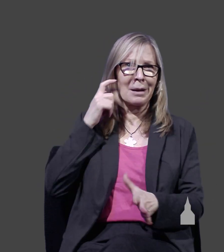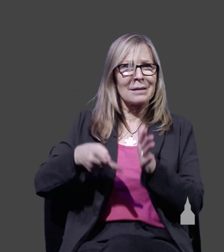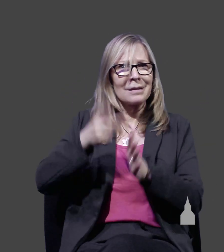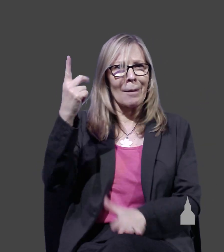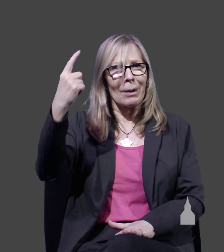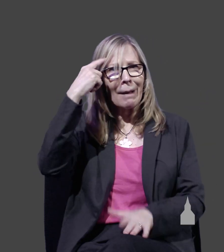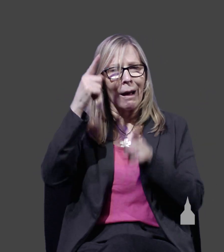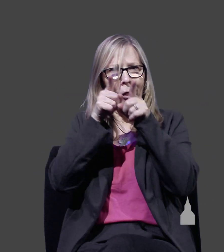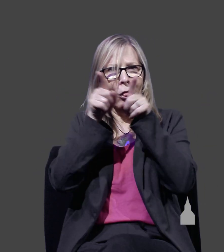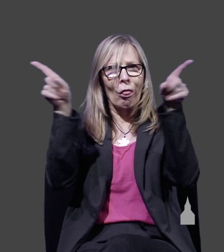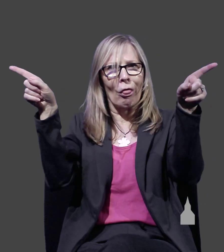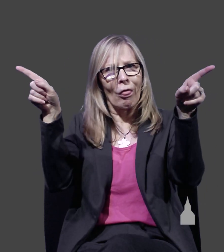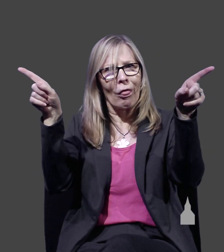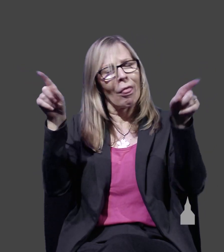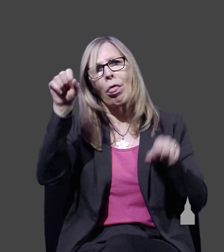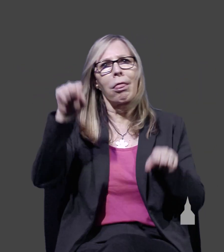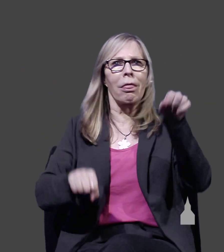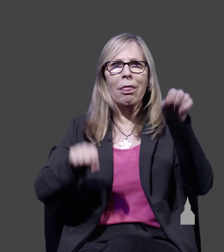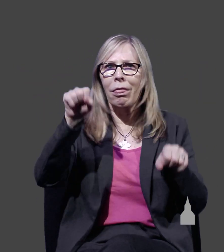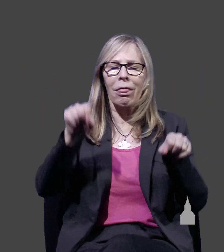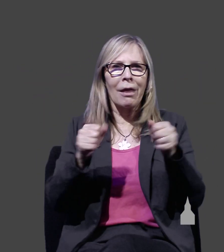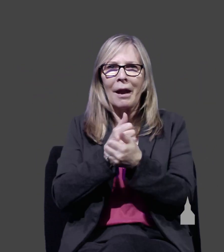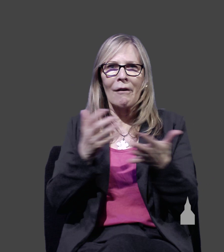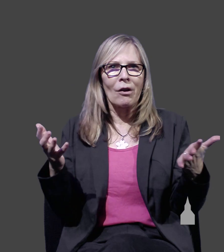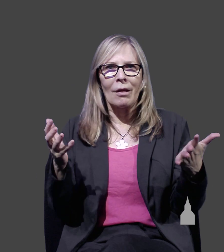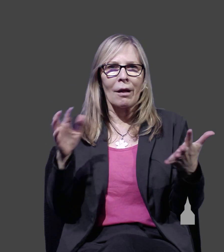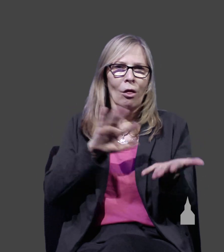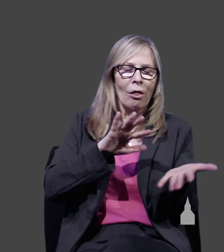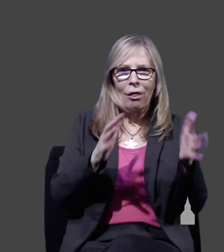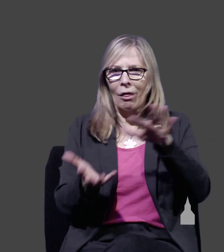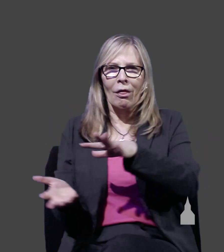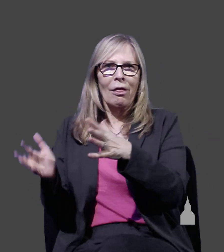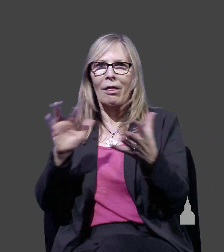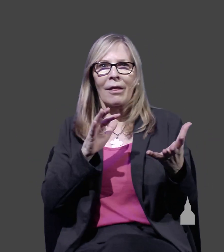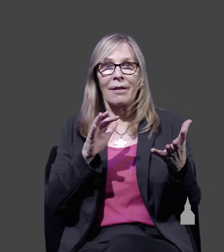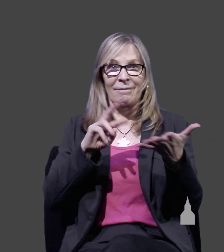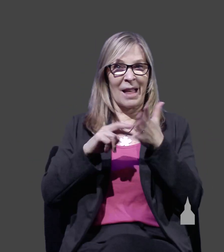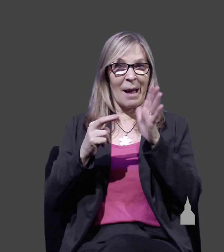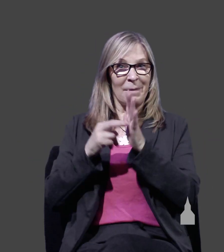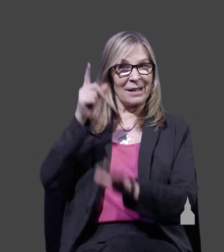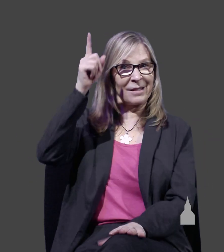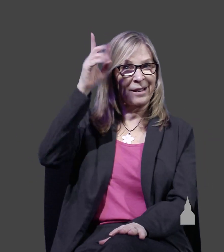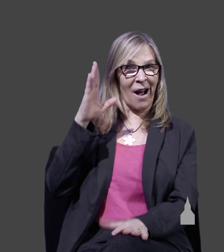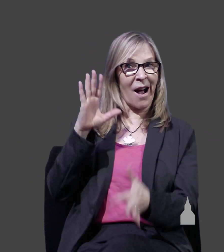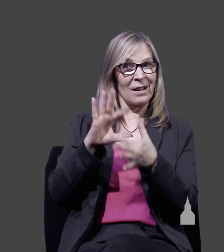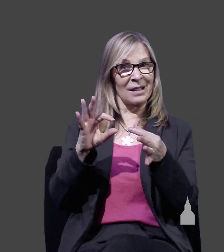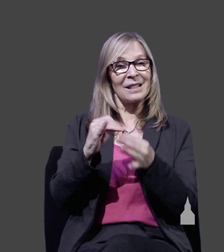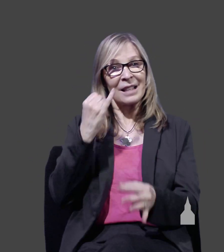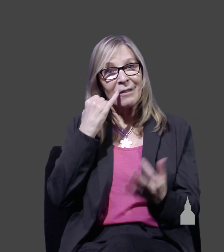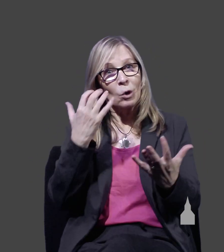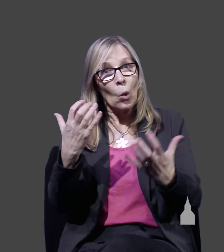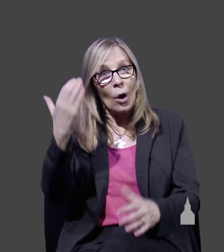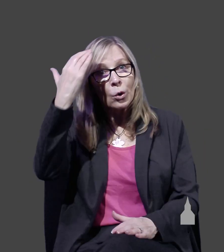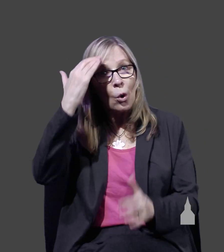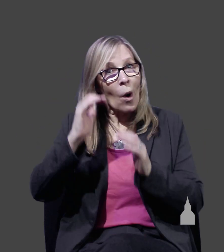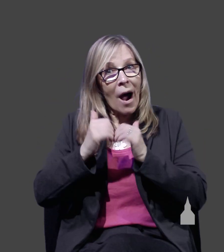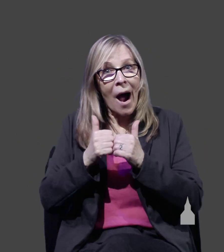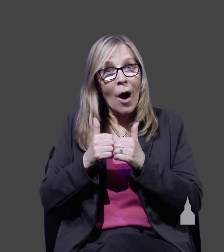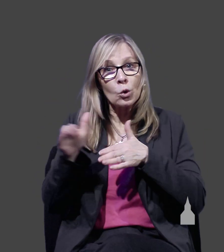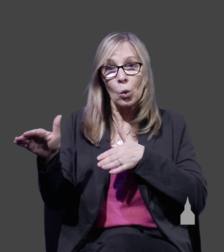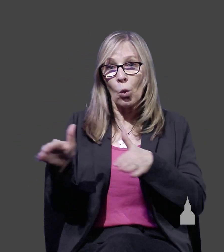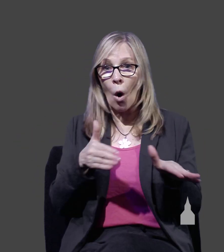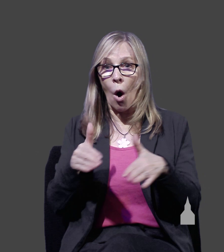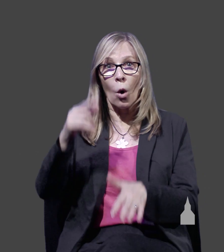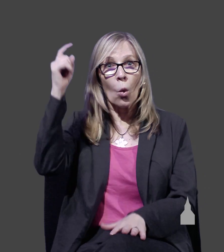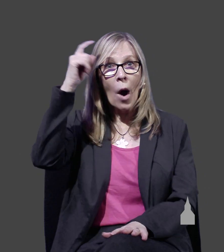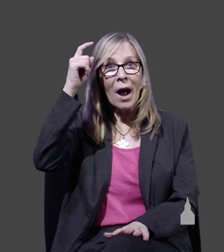double-minded man, unstable in all his ways. In other words, God says, if you want to know how to walk